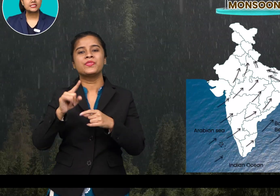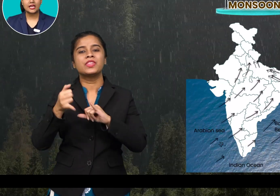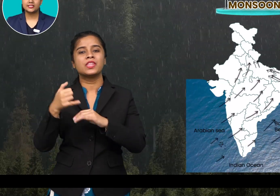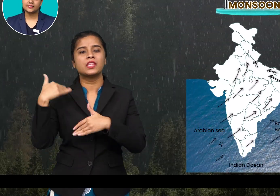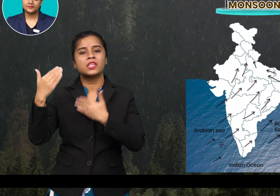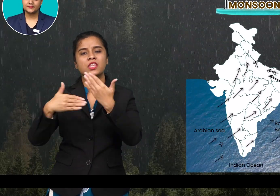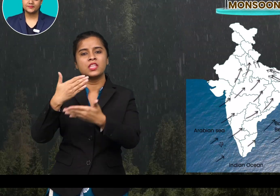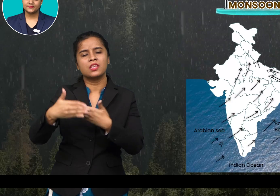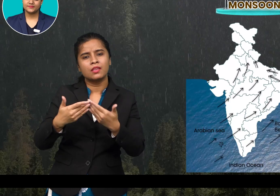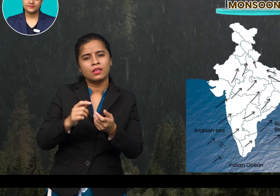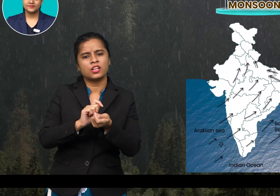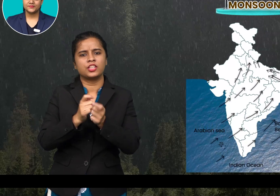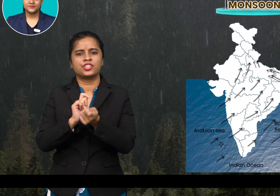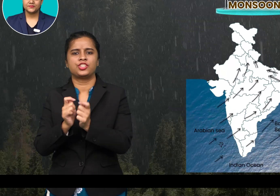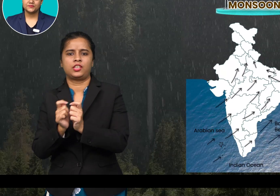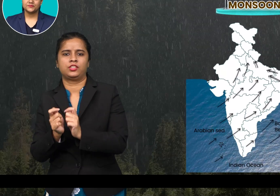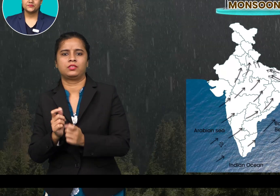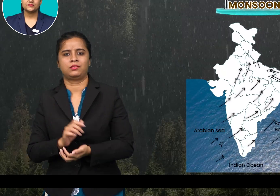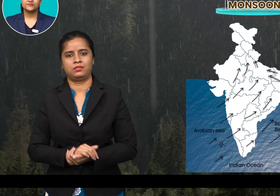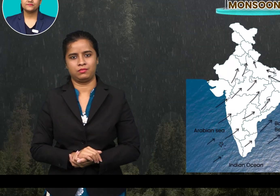changing slightly.